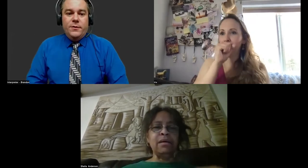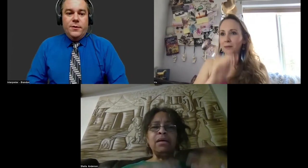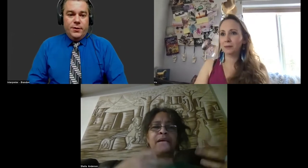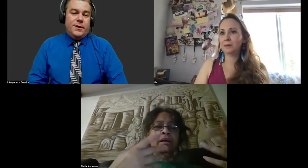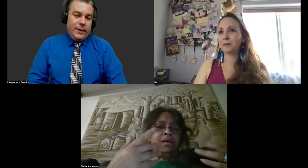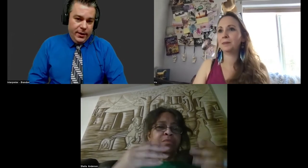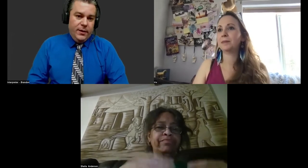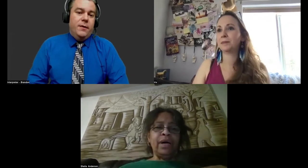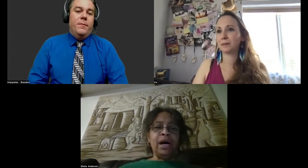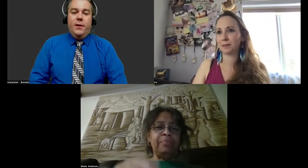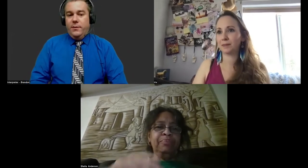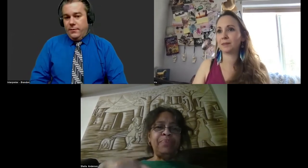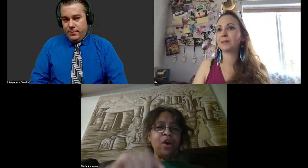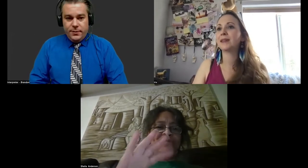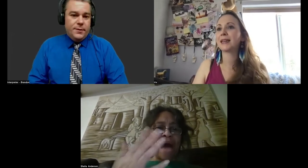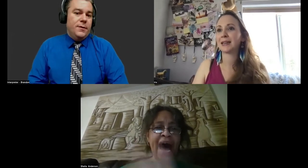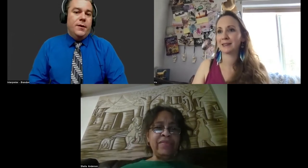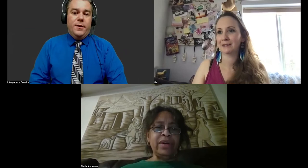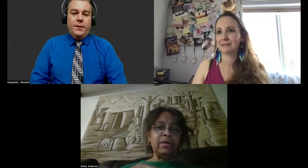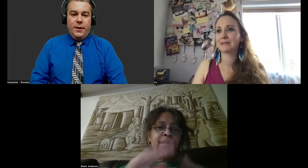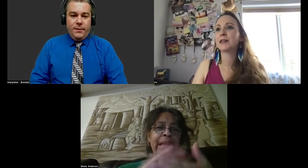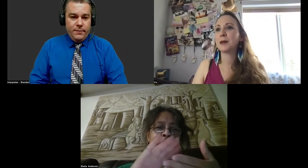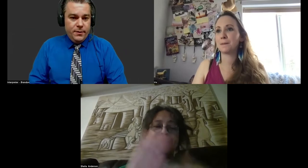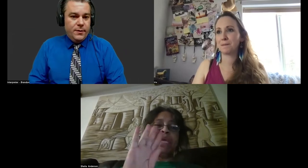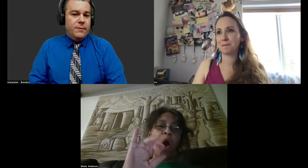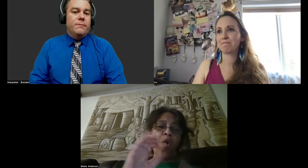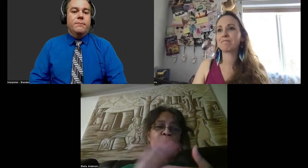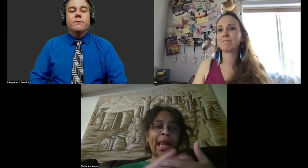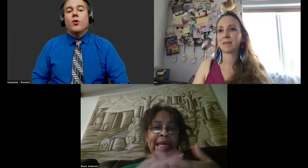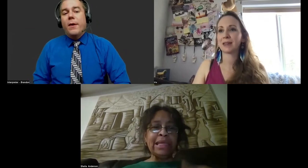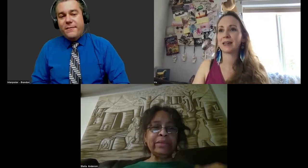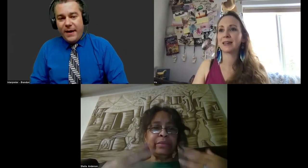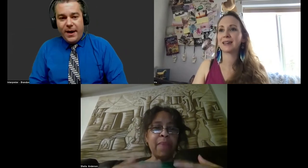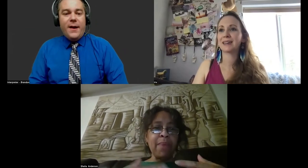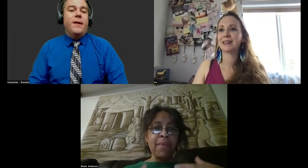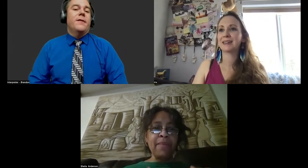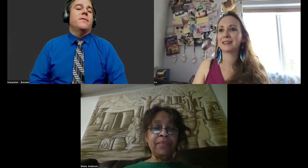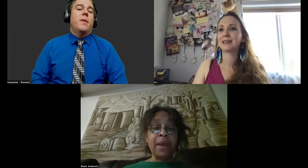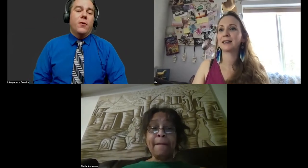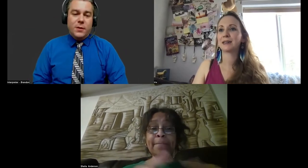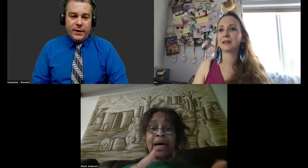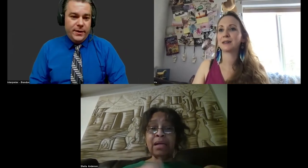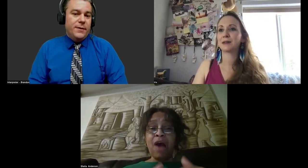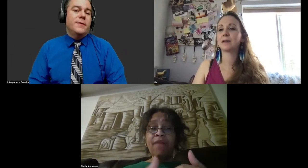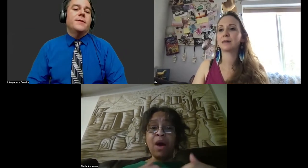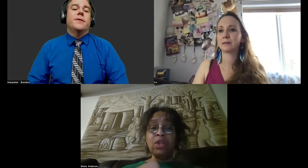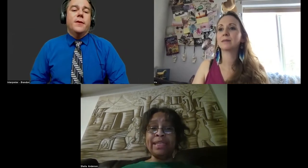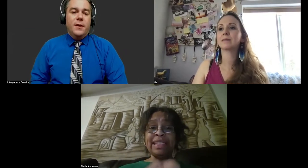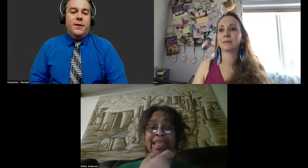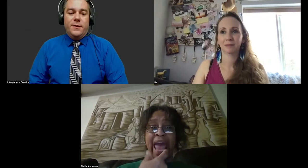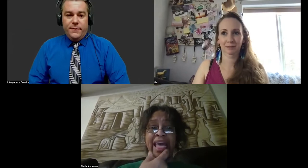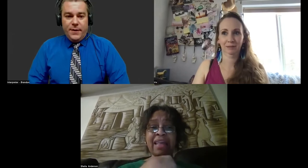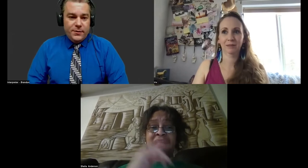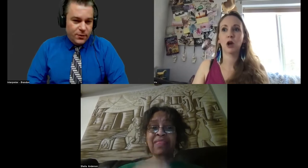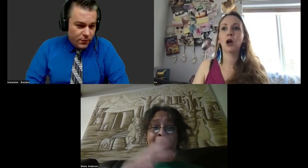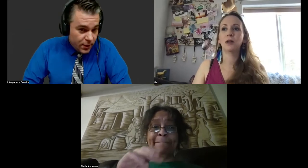Yeah, such as Slim and yeah. Yep. Probiotic 5, BioCleanse,